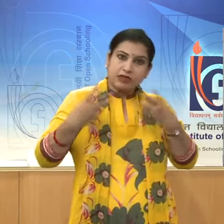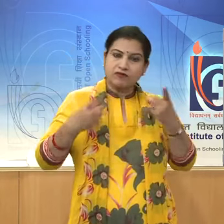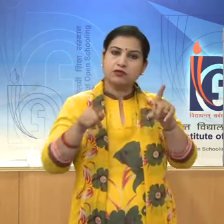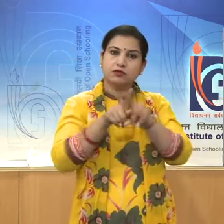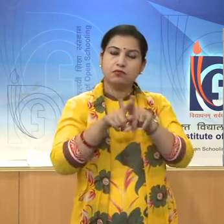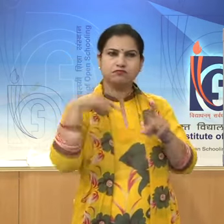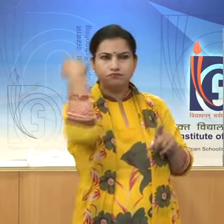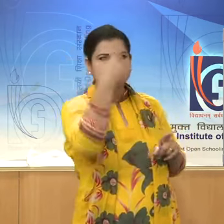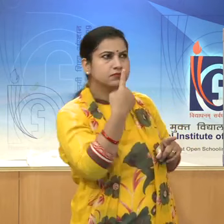which seems